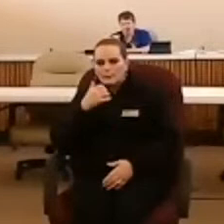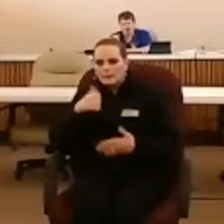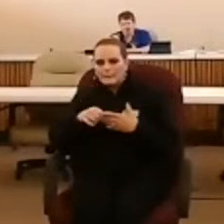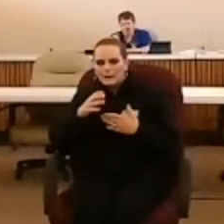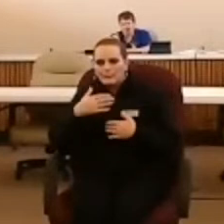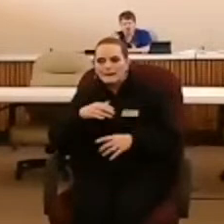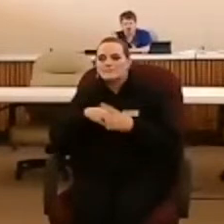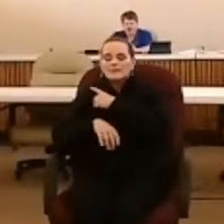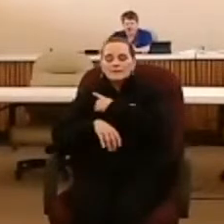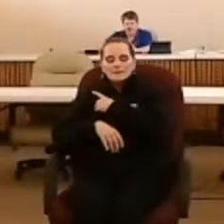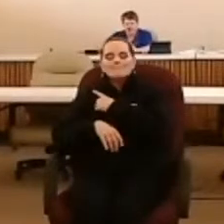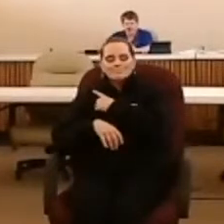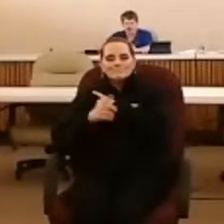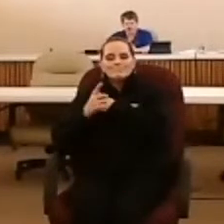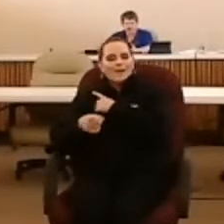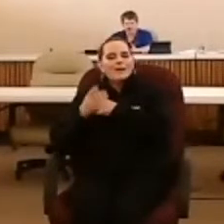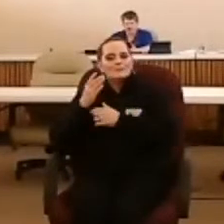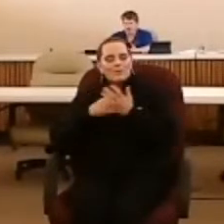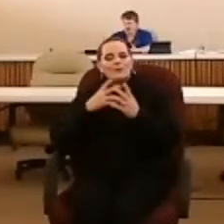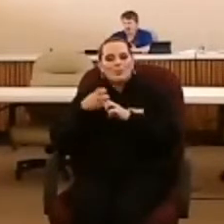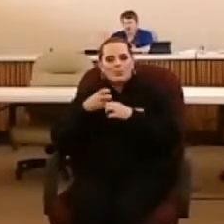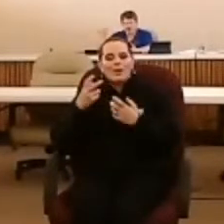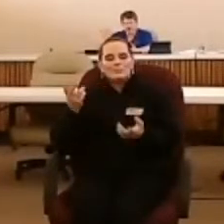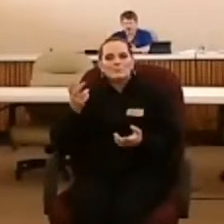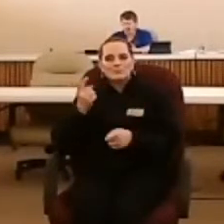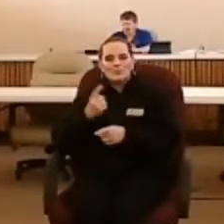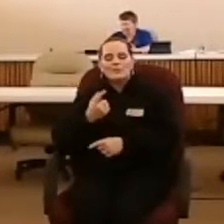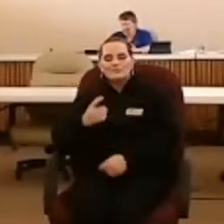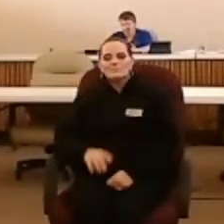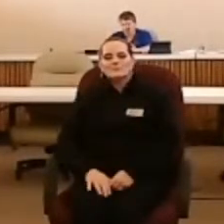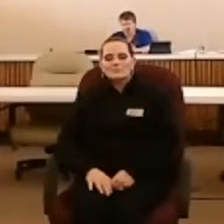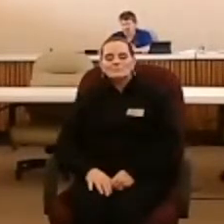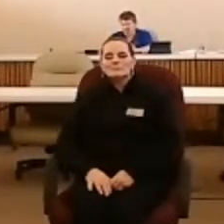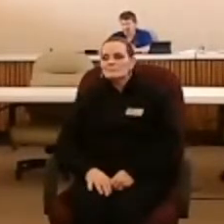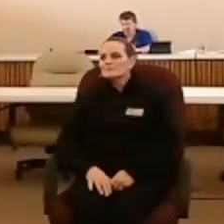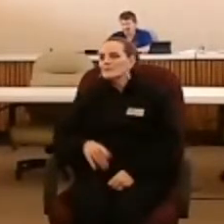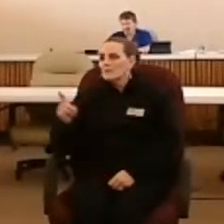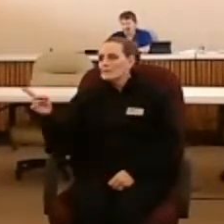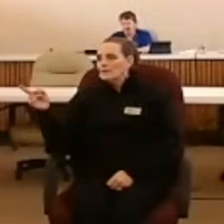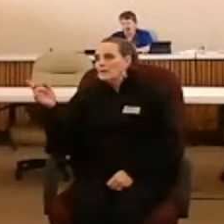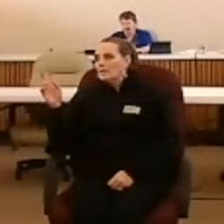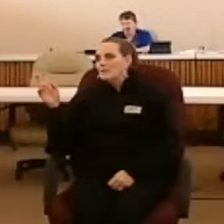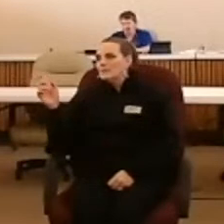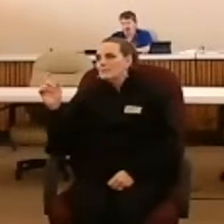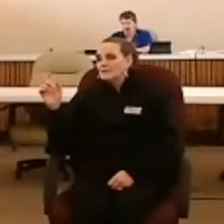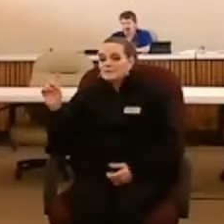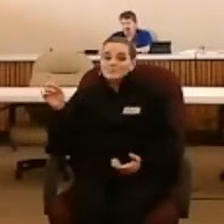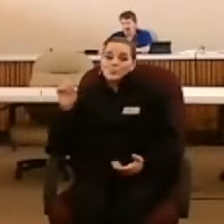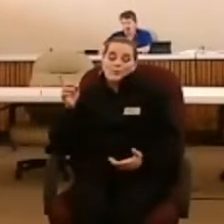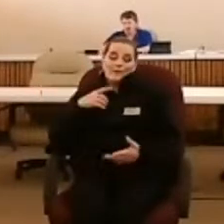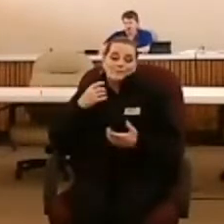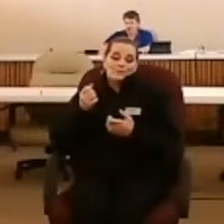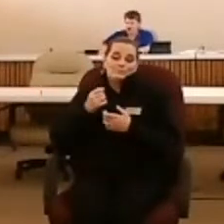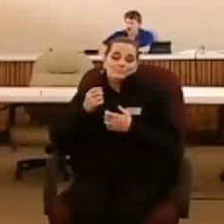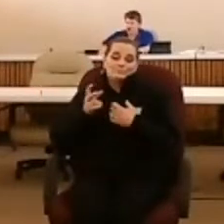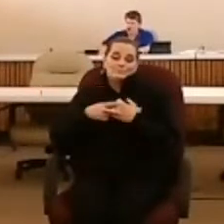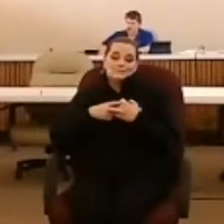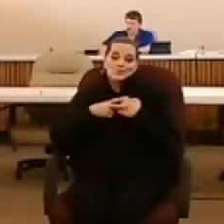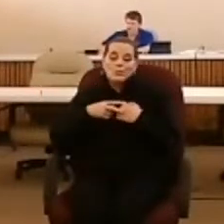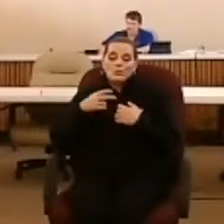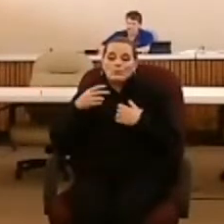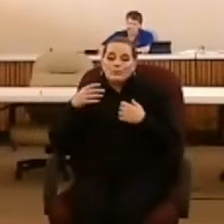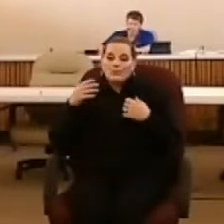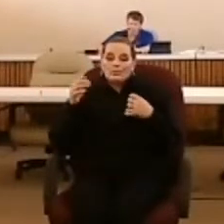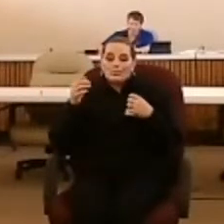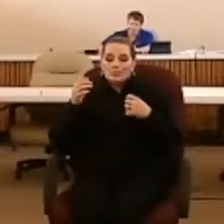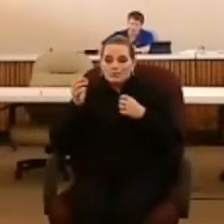problem. And Yeah, then if you because try the to get in mailboxes are there. right at the end of the straightaway Exactly. It's in. where we store the snow. And Right. and if the mailbox were,